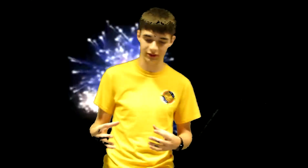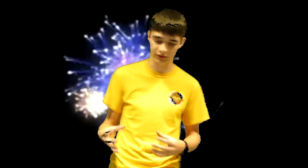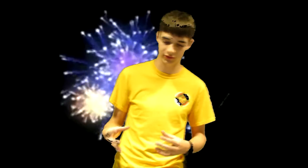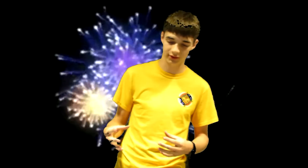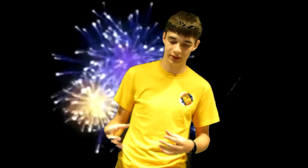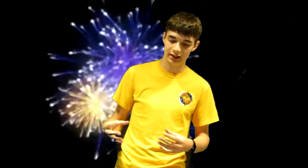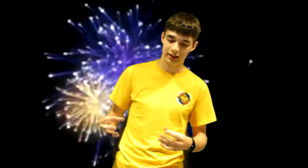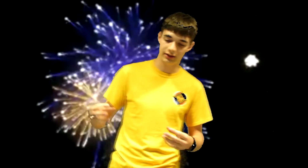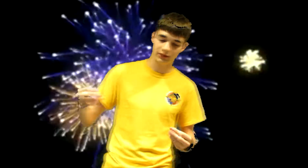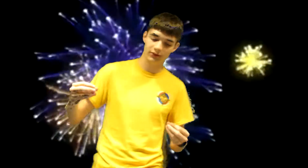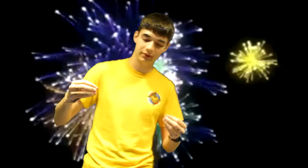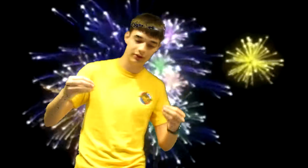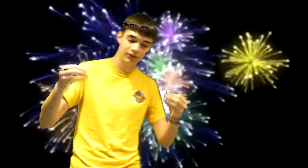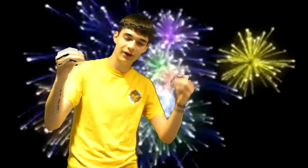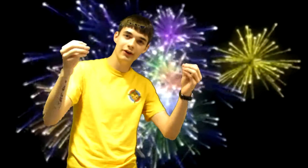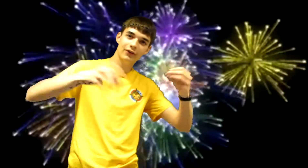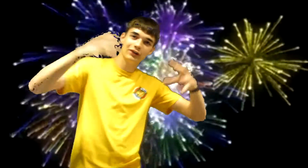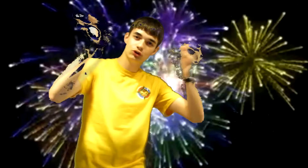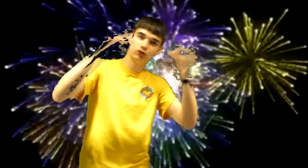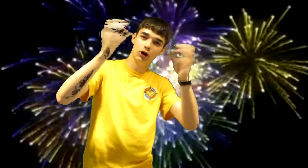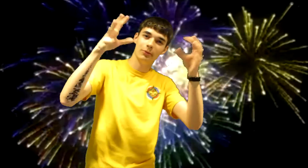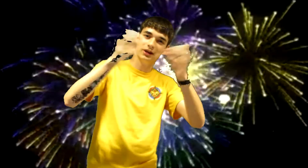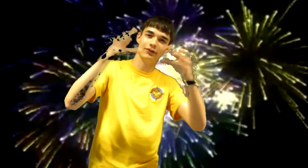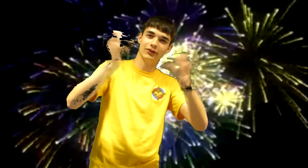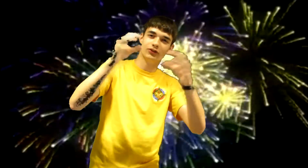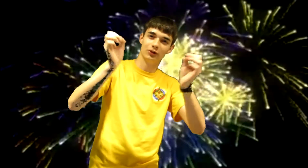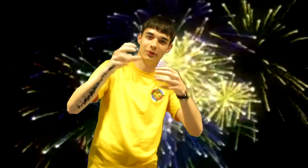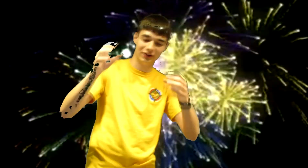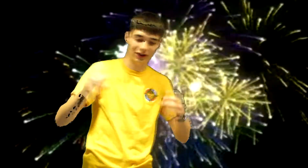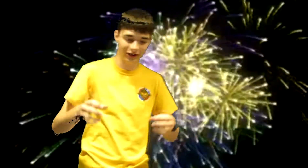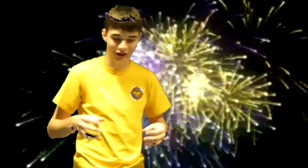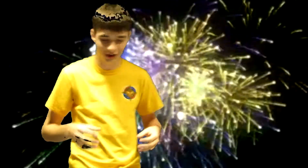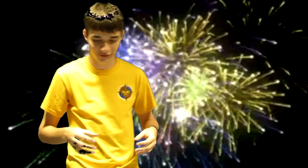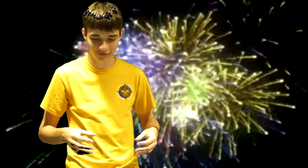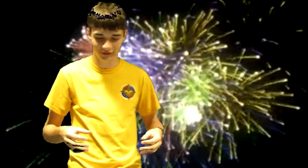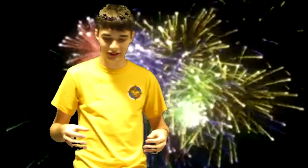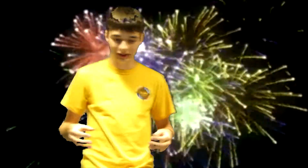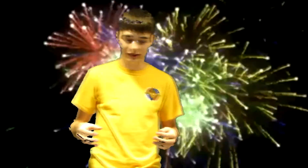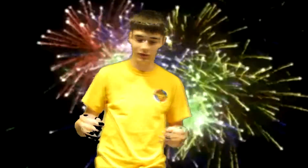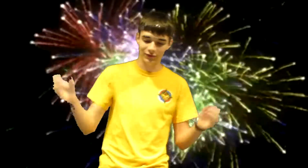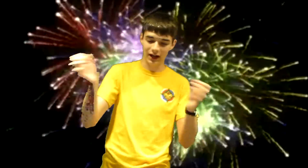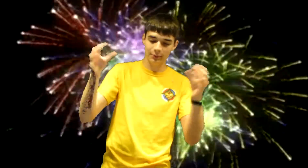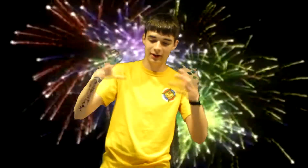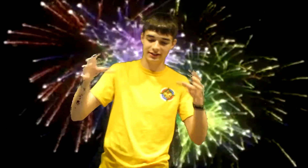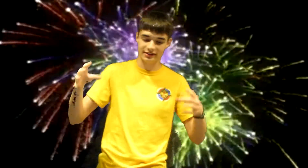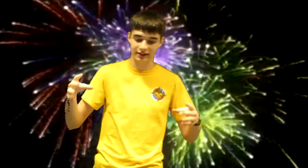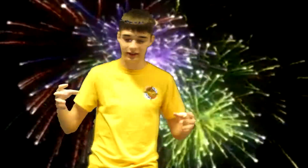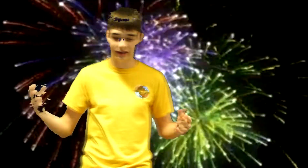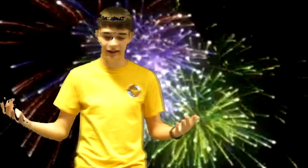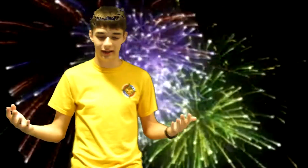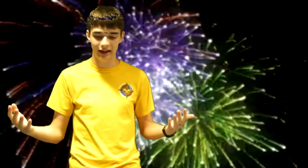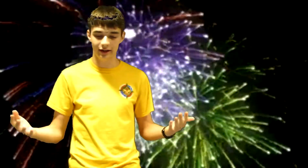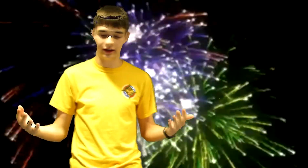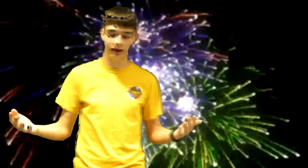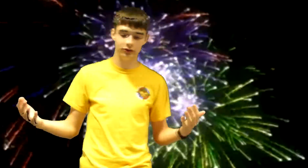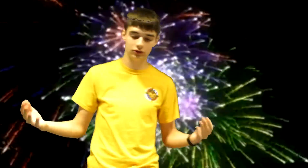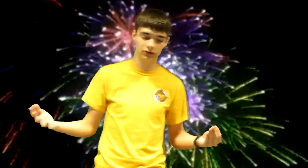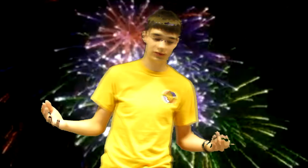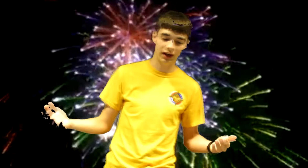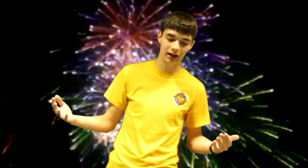released. There's a very fast strobing of the fuel burning on and off. This vibrates the air at hundreds of